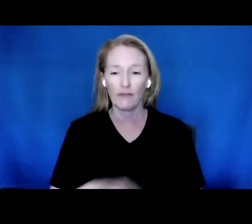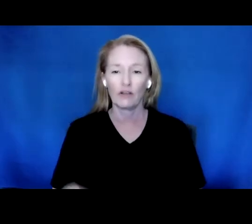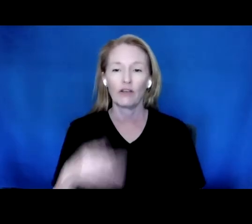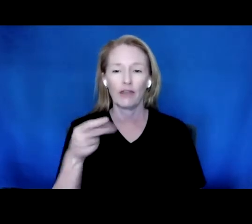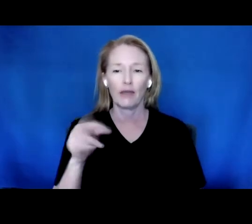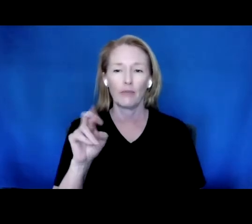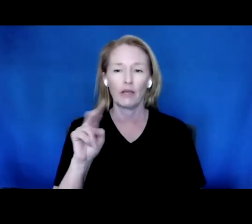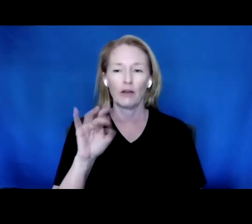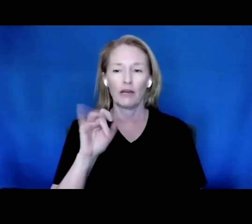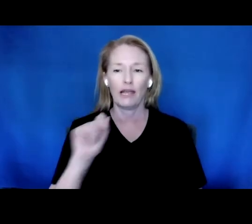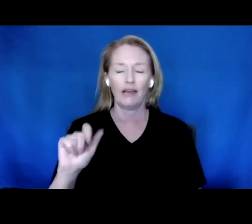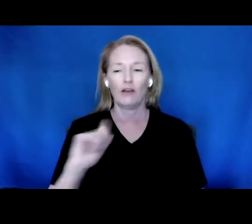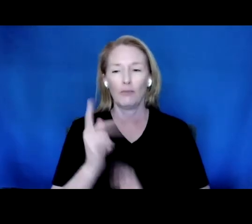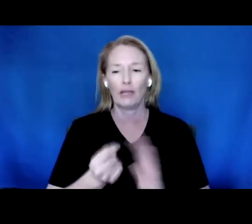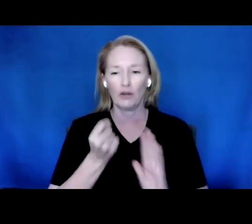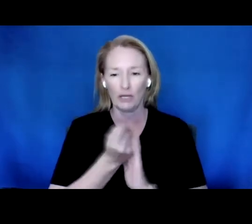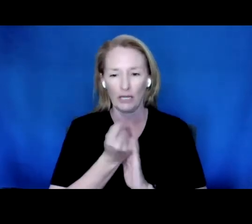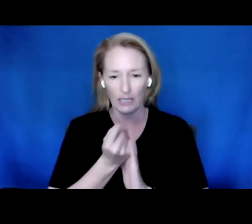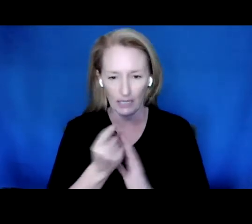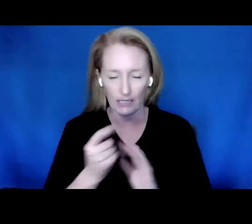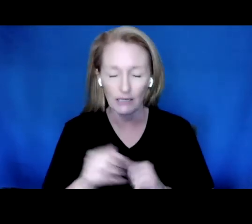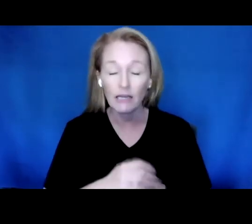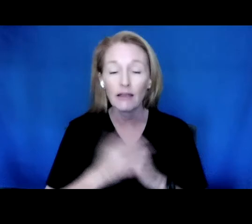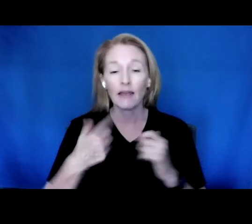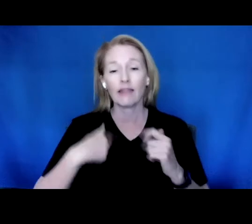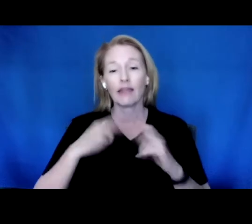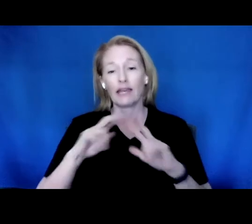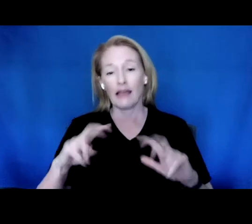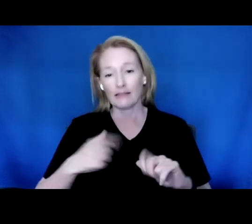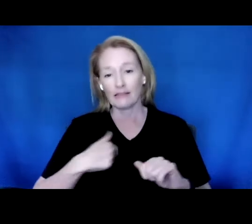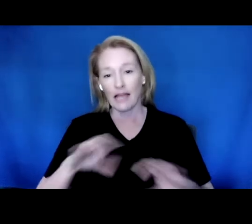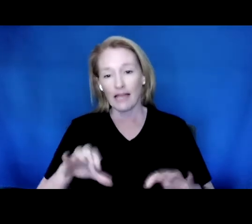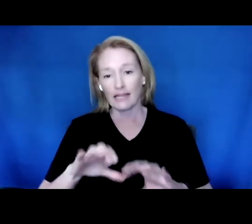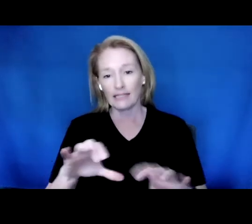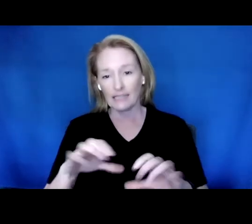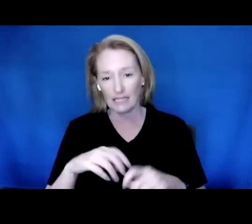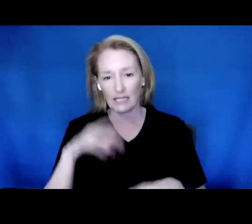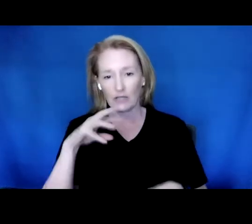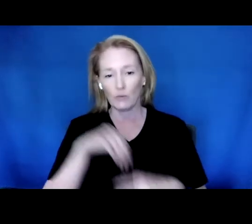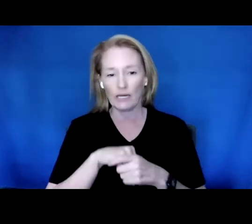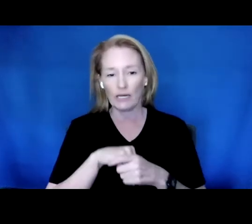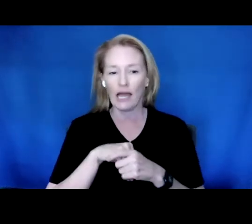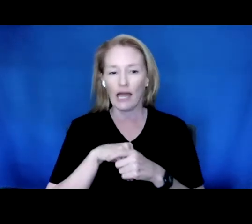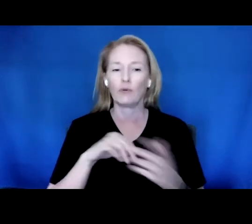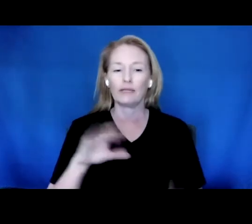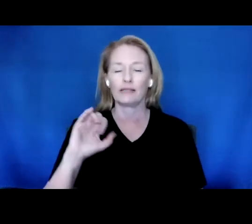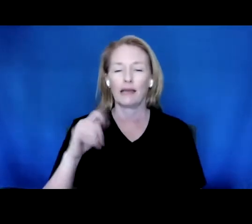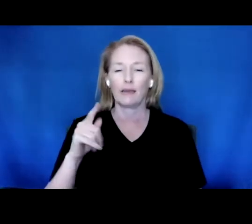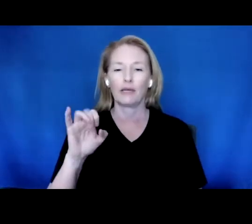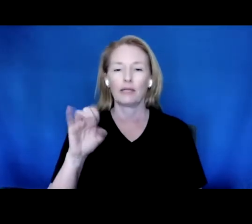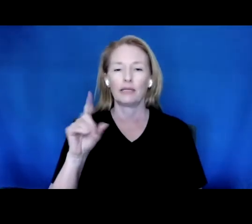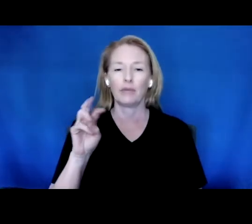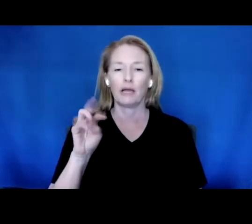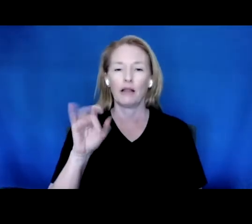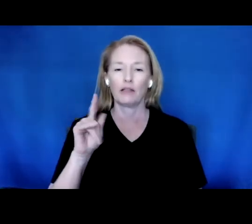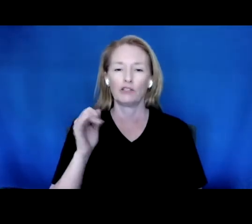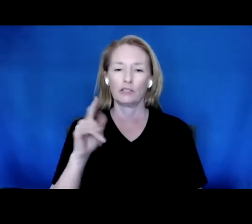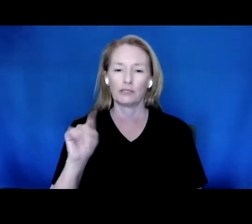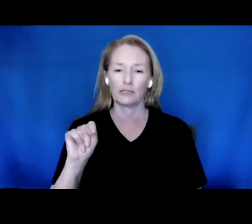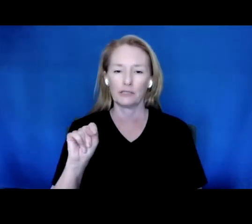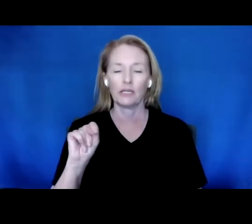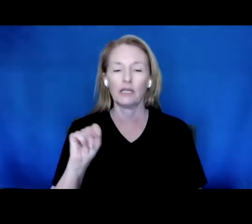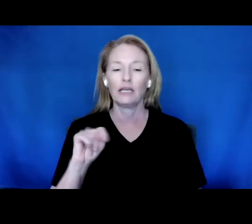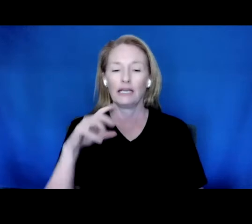risk analysis that I conducted while I was a maternal and child health epidemiologist within the Bureau of Women and